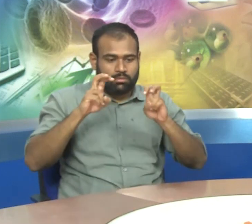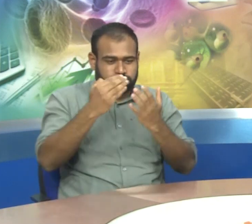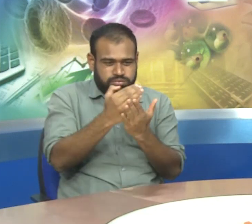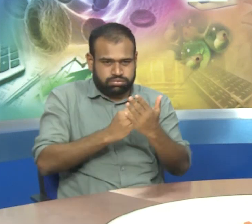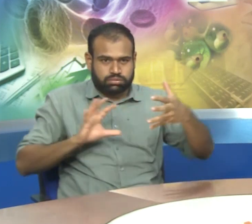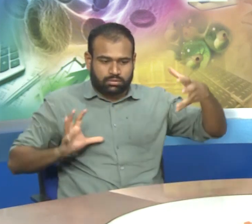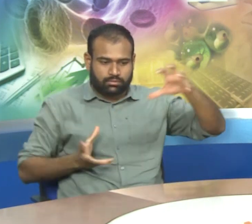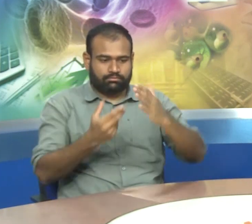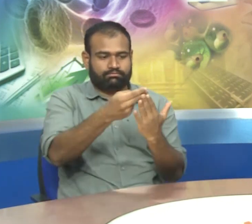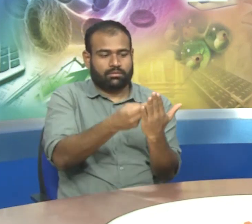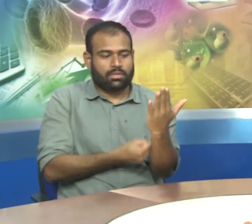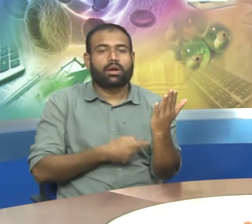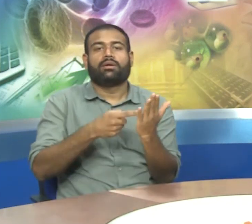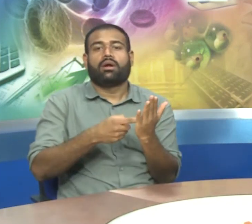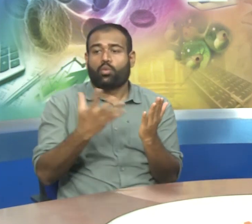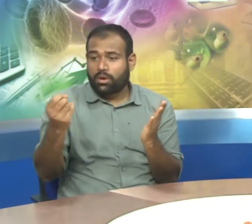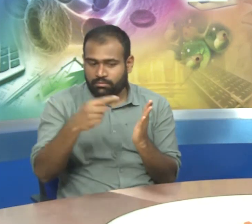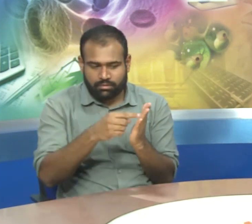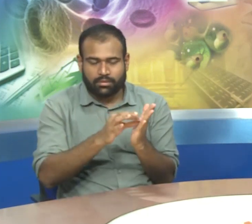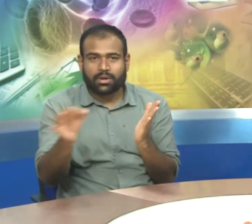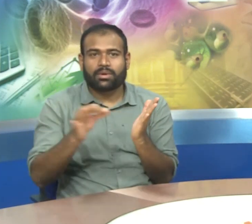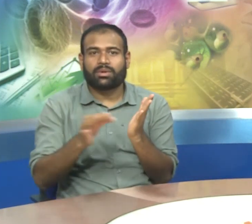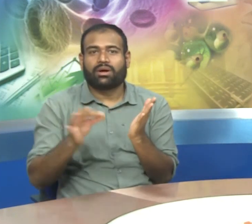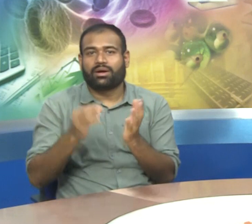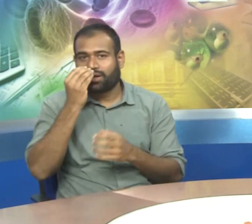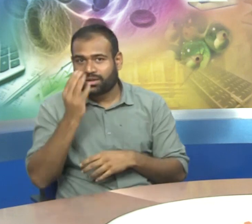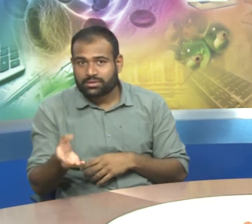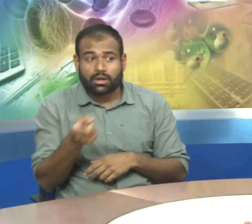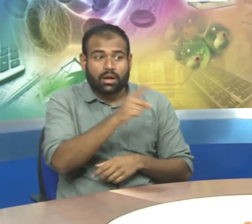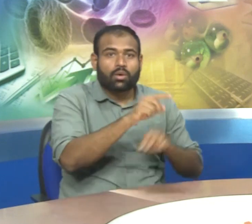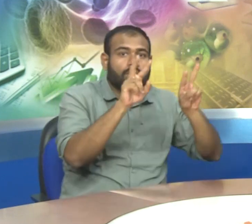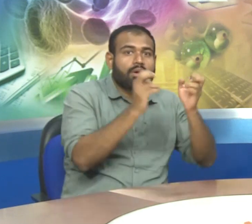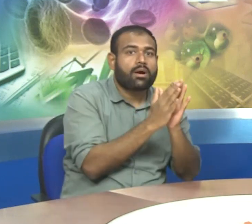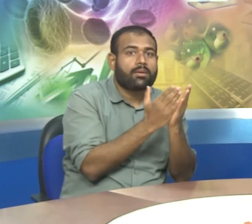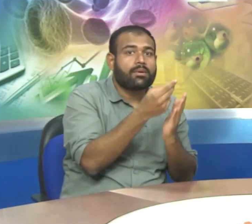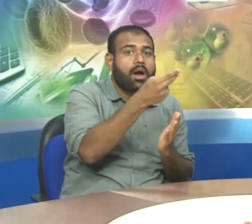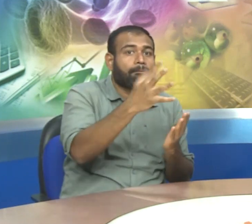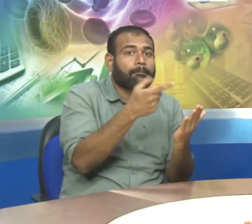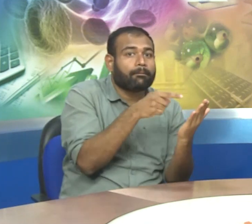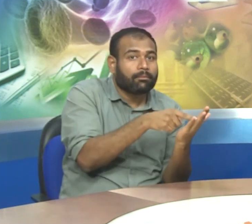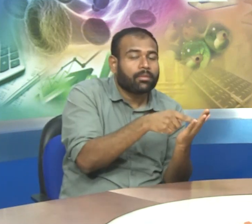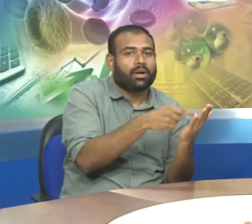Users to know about previously published literature on his topic of interest.